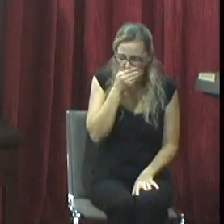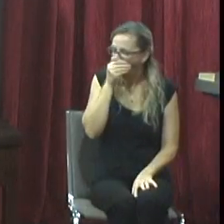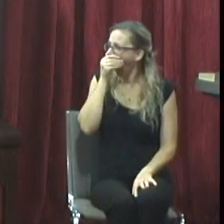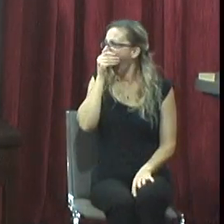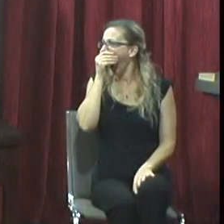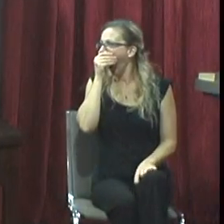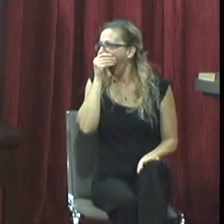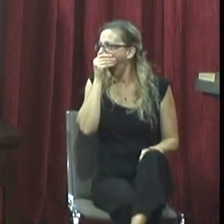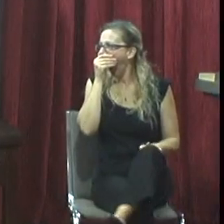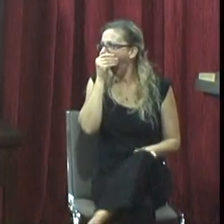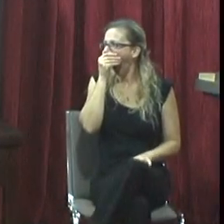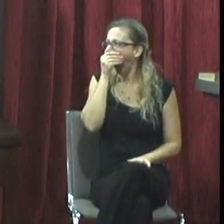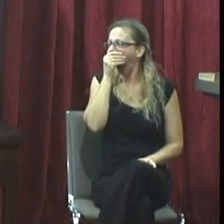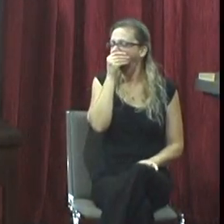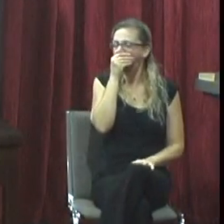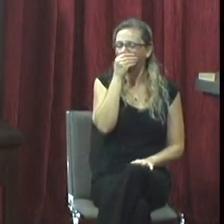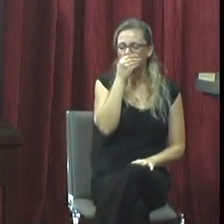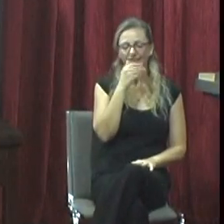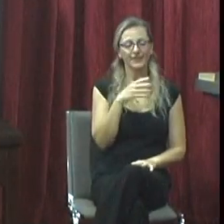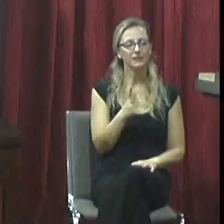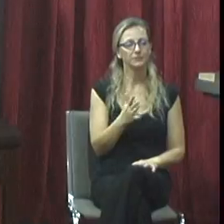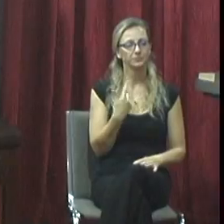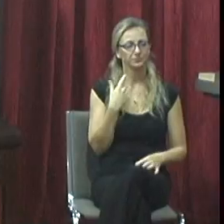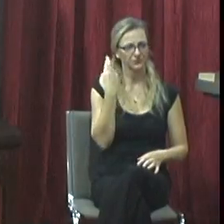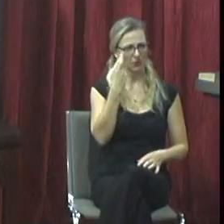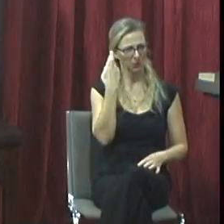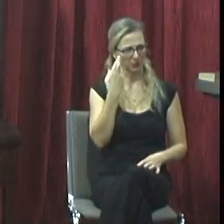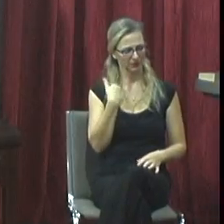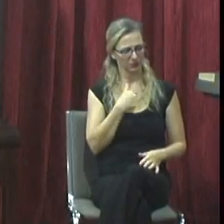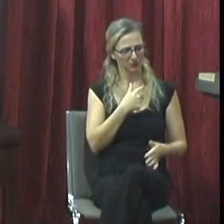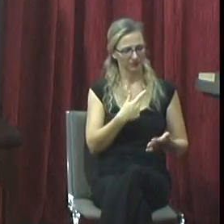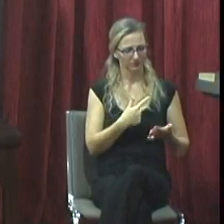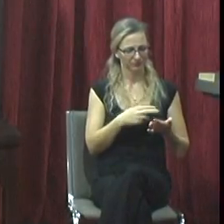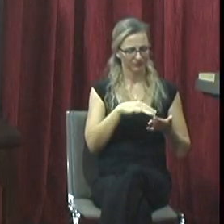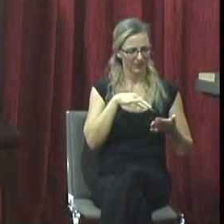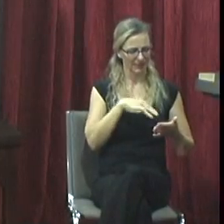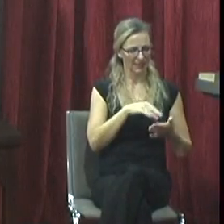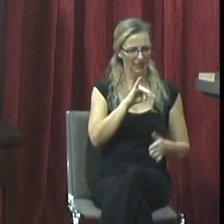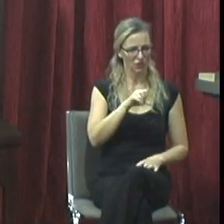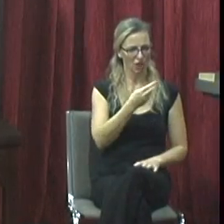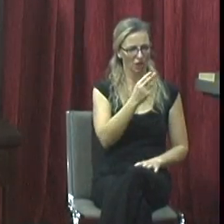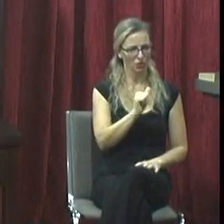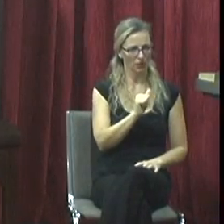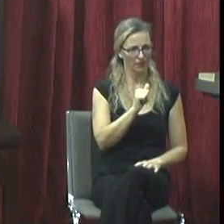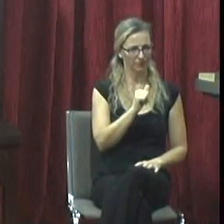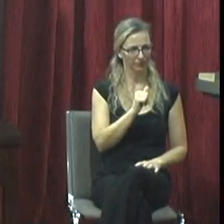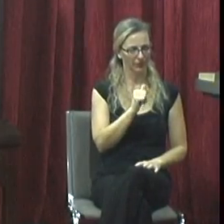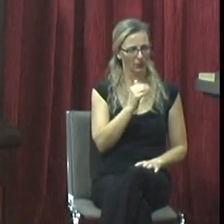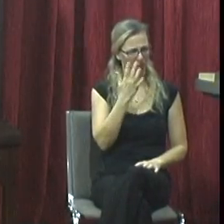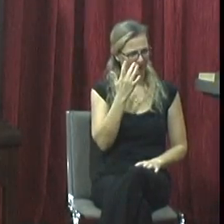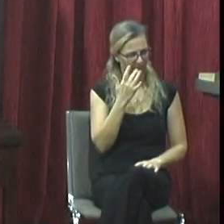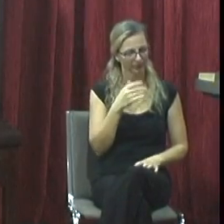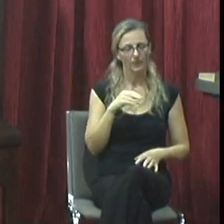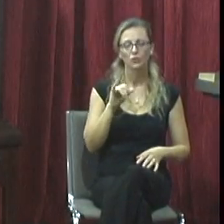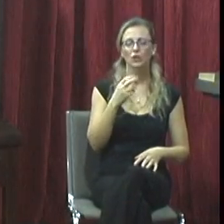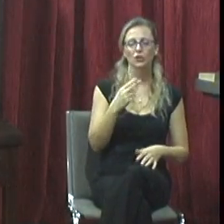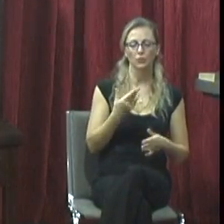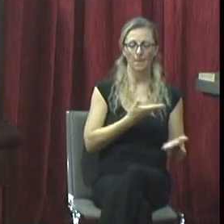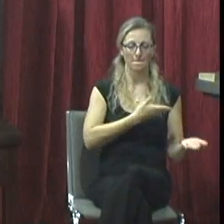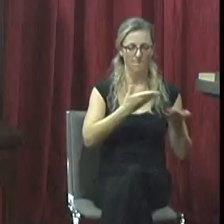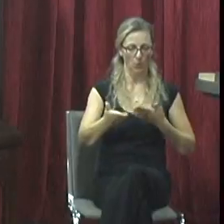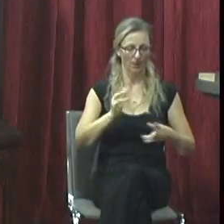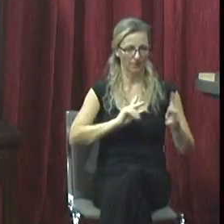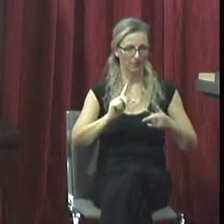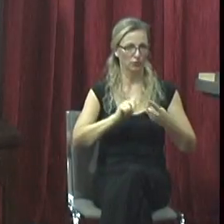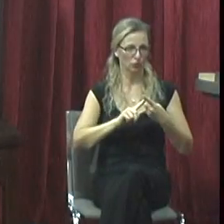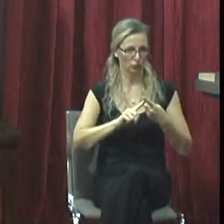took the Holy Land. The people of Israel, the Joshua generation, took the Holy Land. They knew it. They did it right. And we need to learn